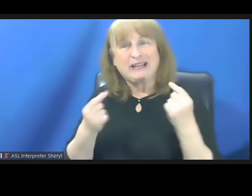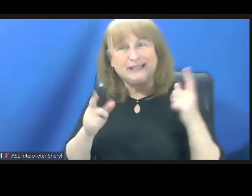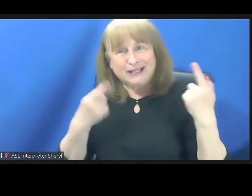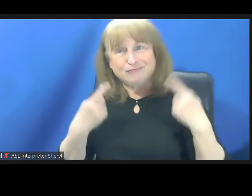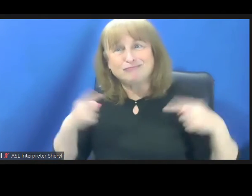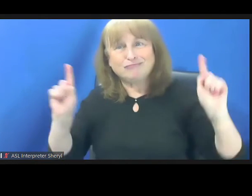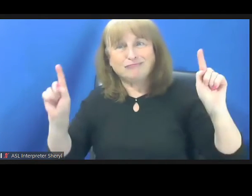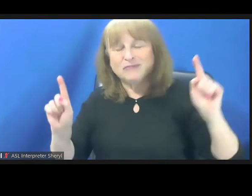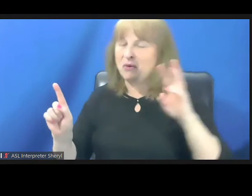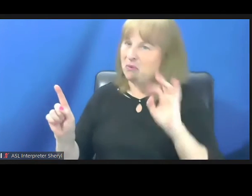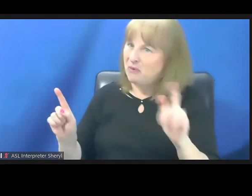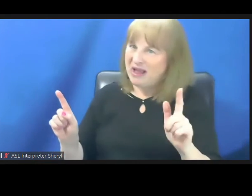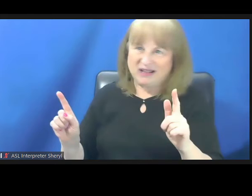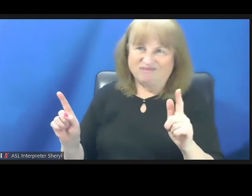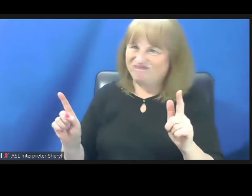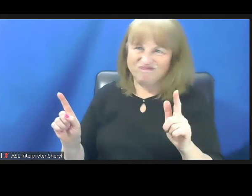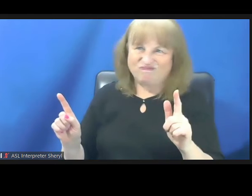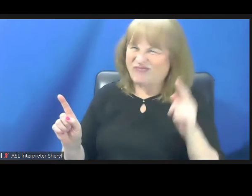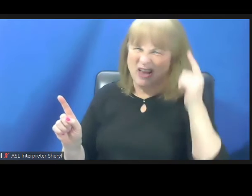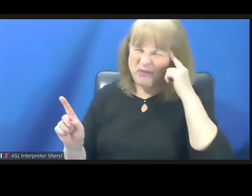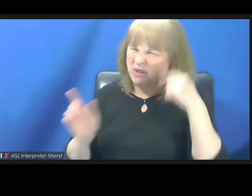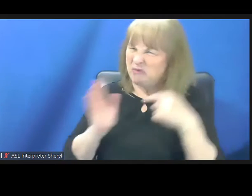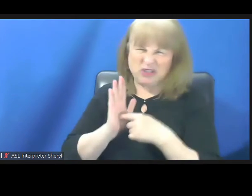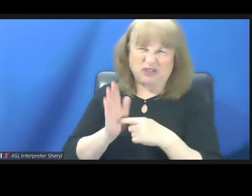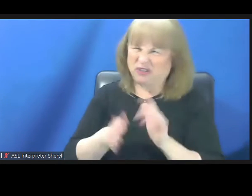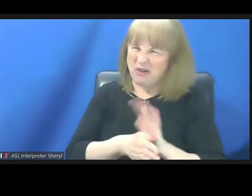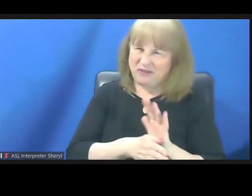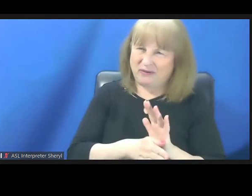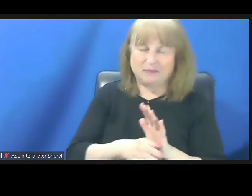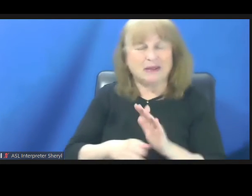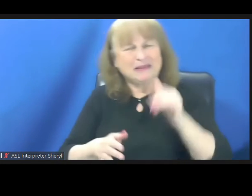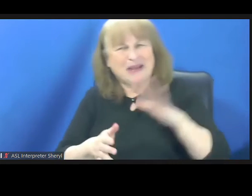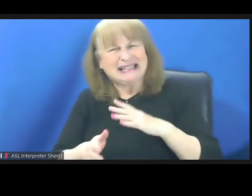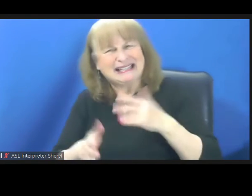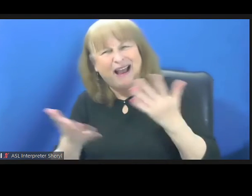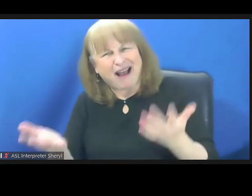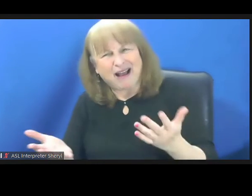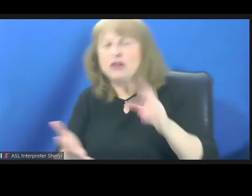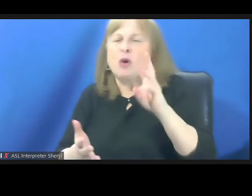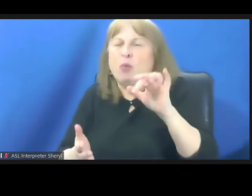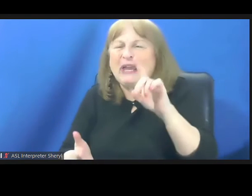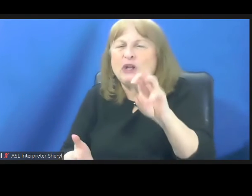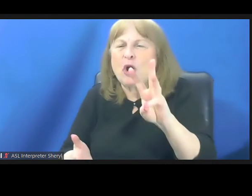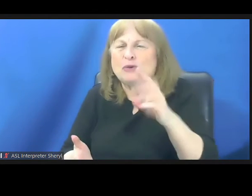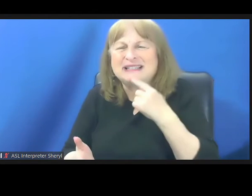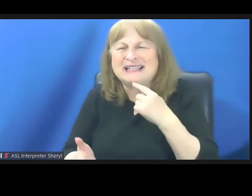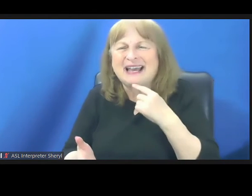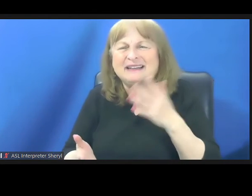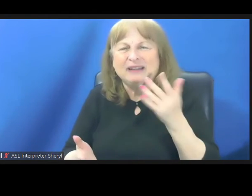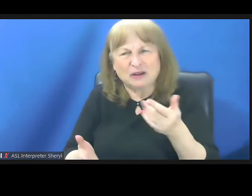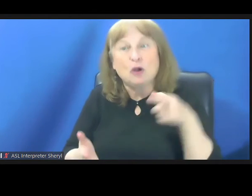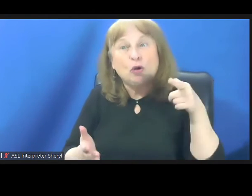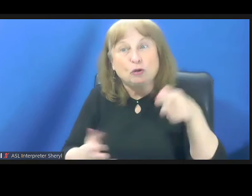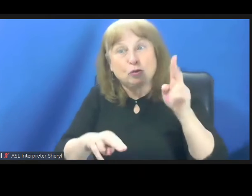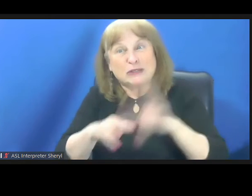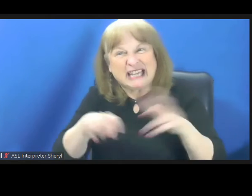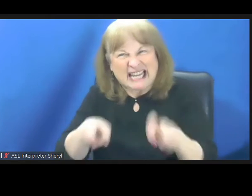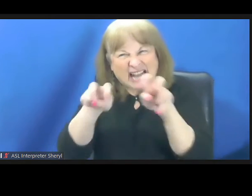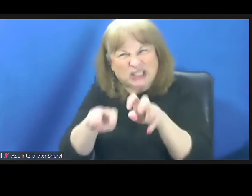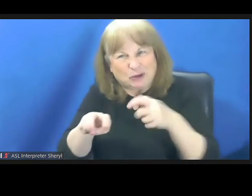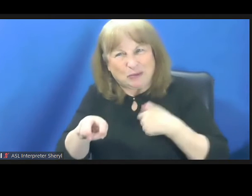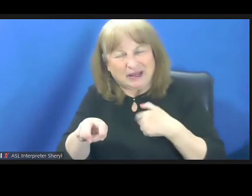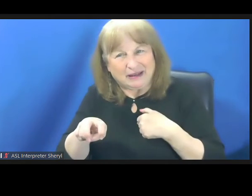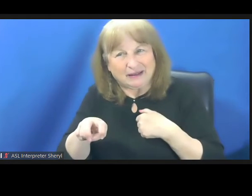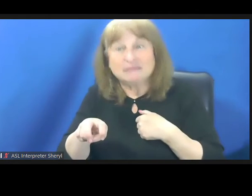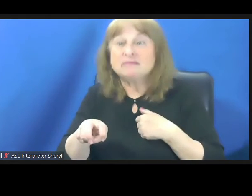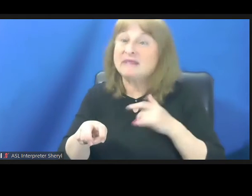they said, well, we don't think we should show this film. His widow said to me, she was sitting in the front, usually, you sit next to me. And